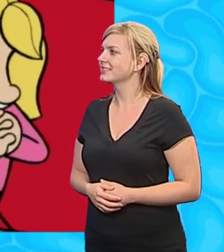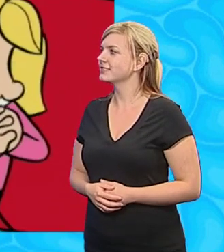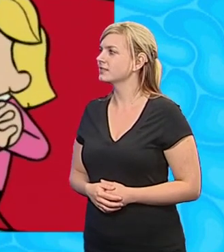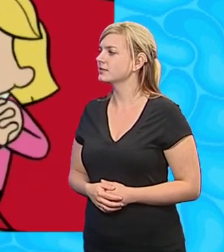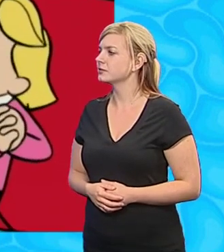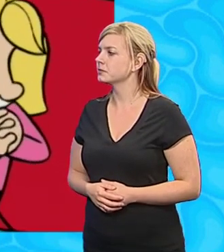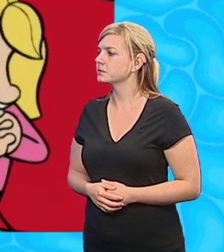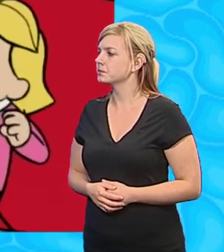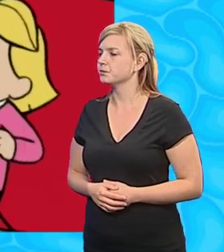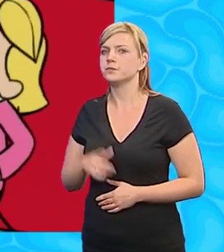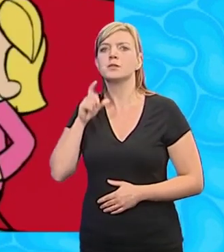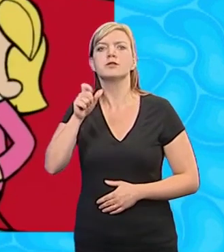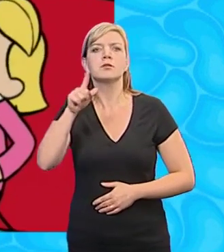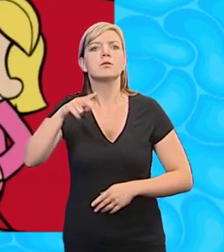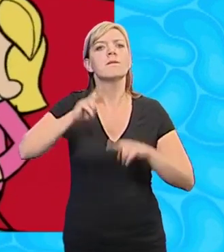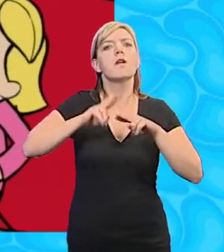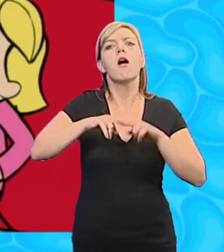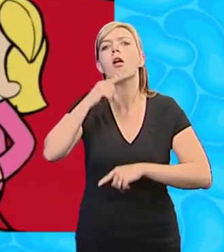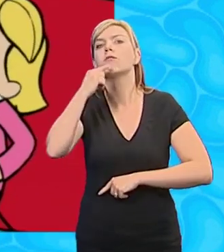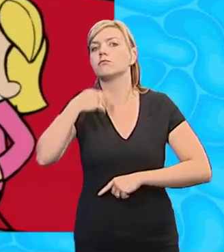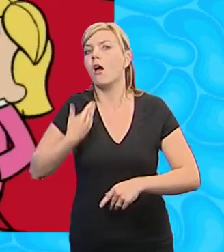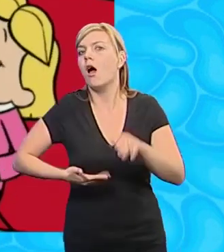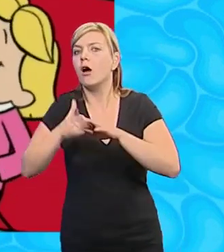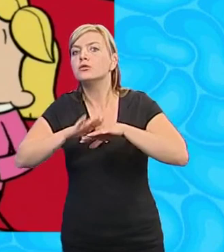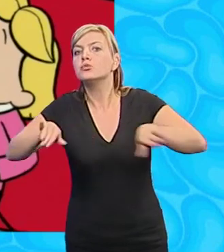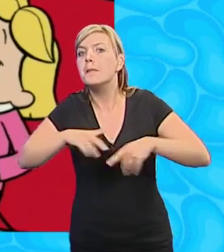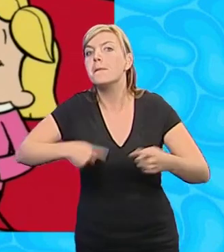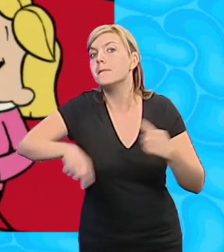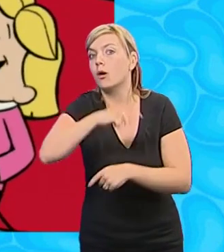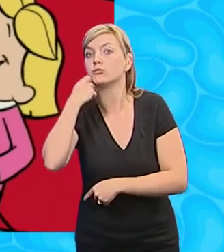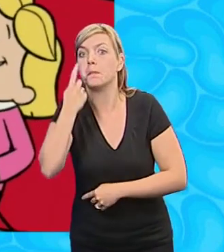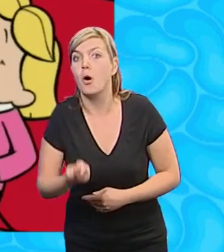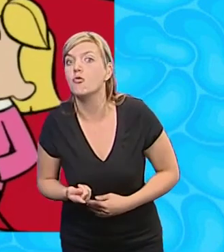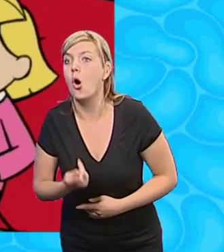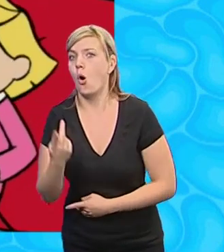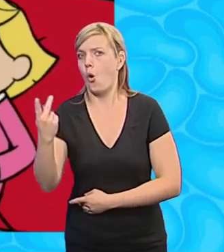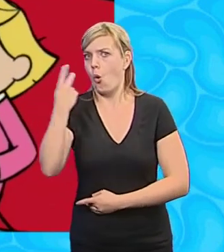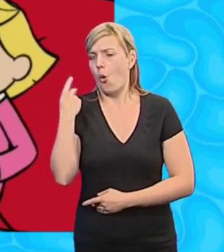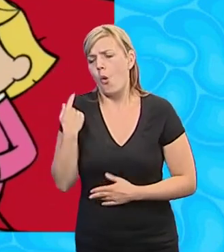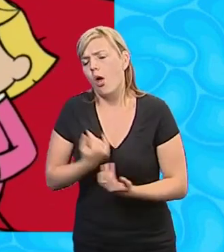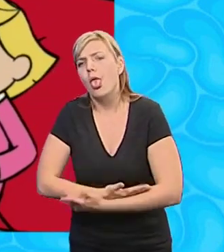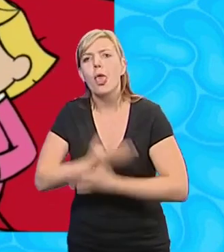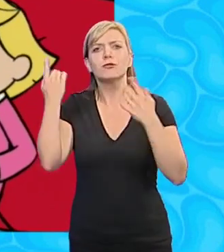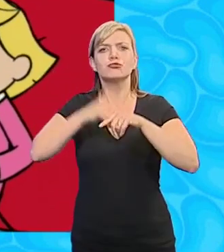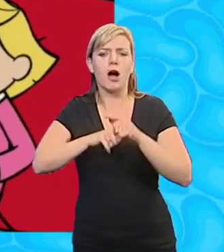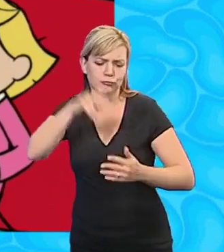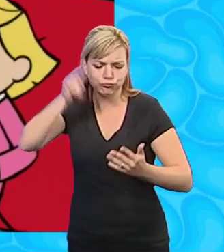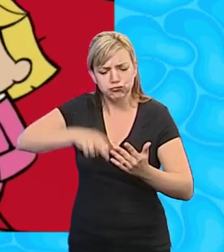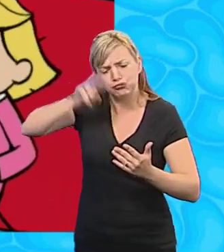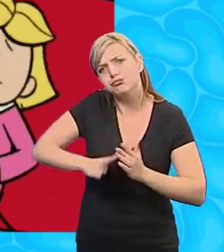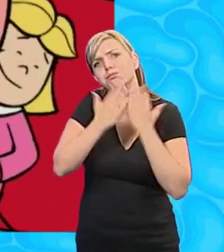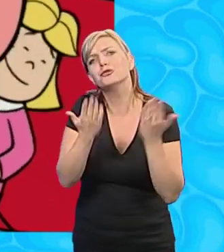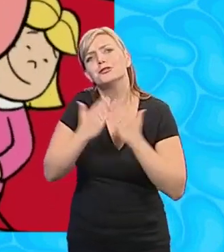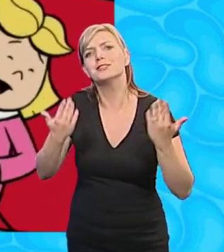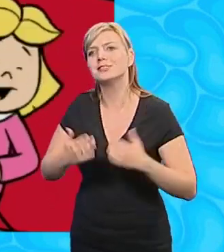Charlie's dad said he would take us all swimming at the pond tomorrow. And you and I are going to have lots of time to read all sorts of books together.